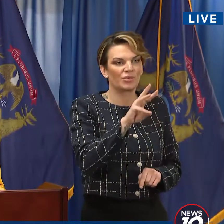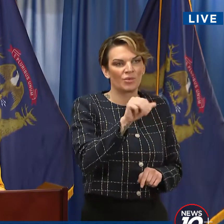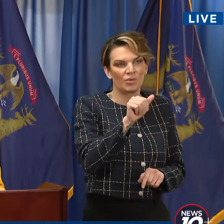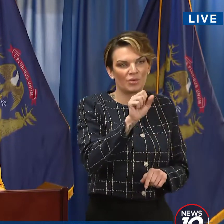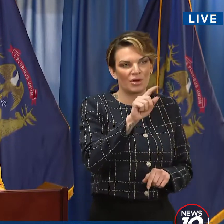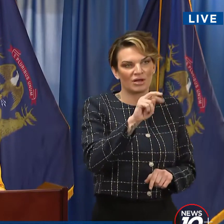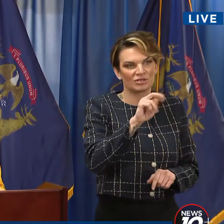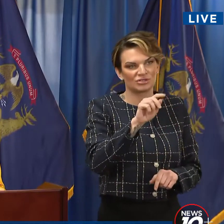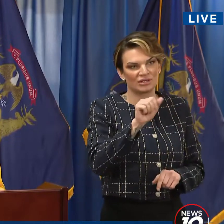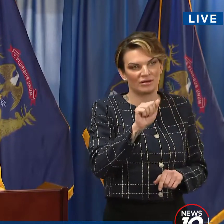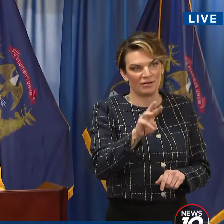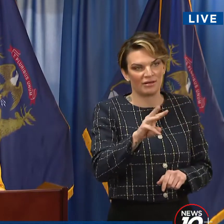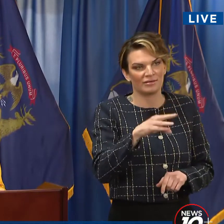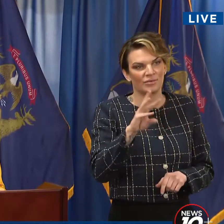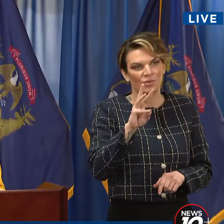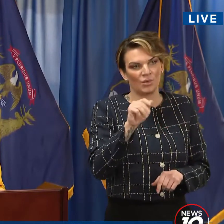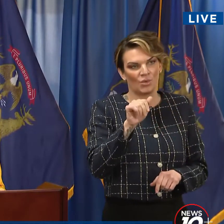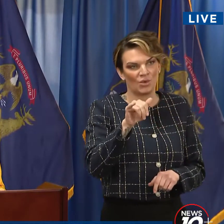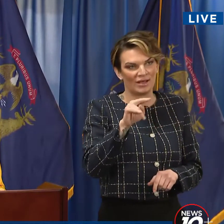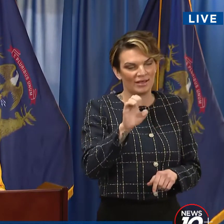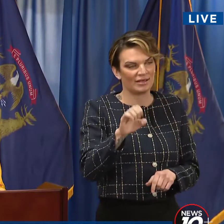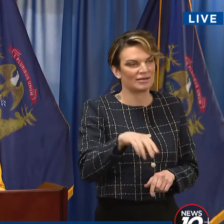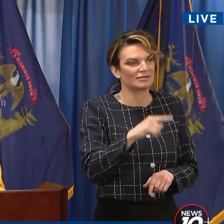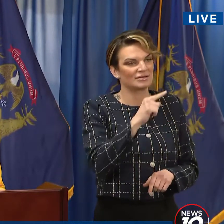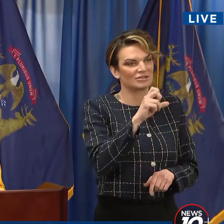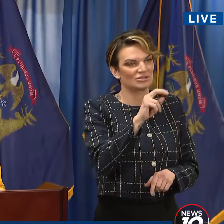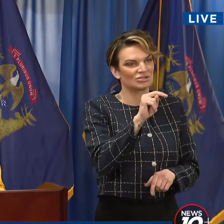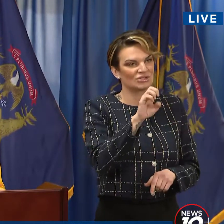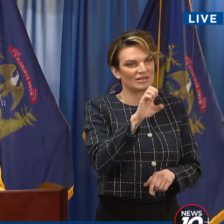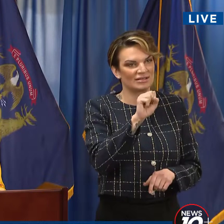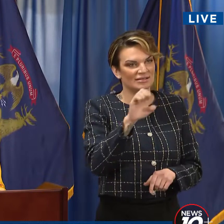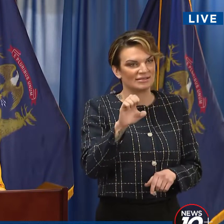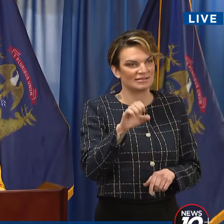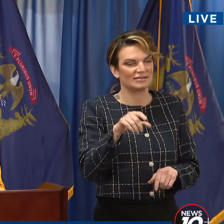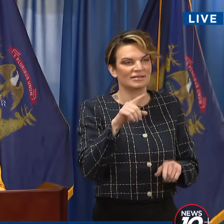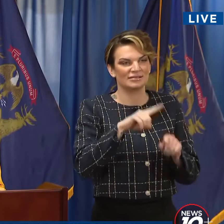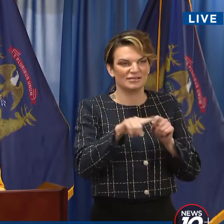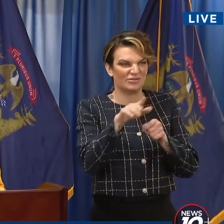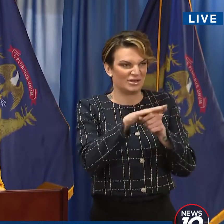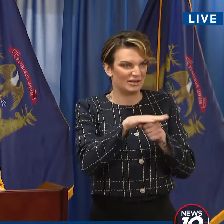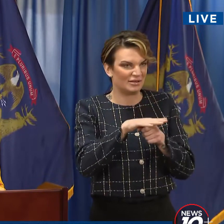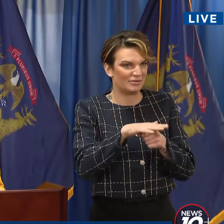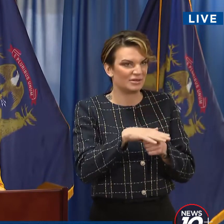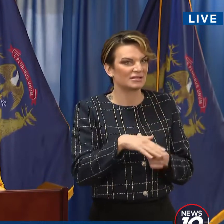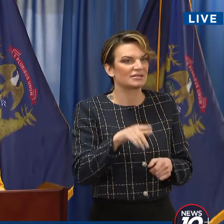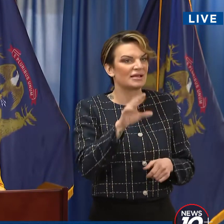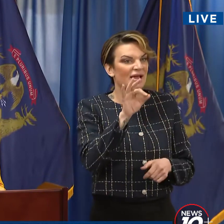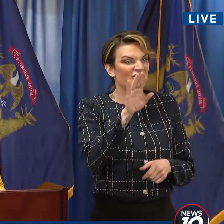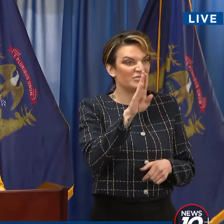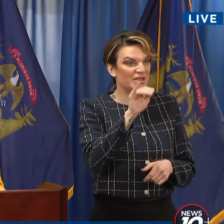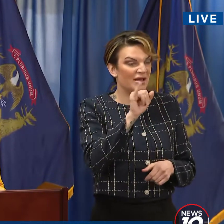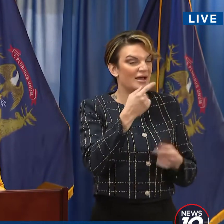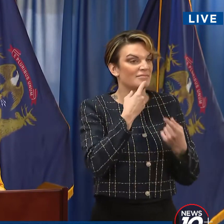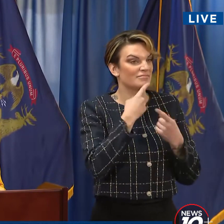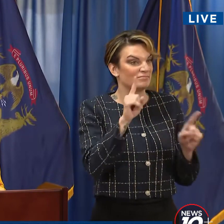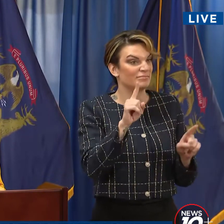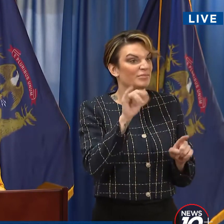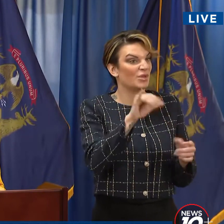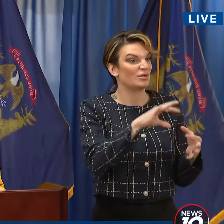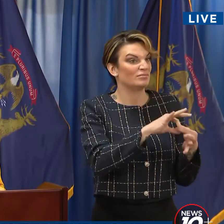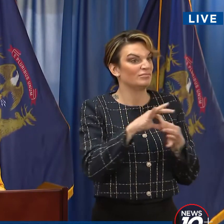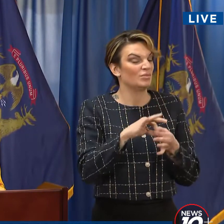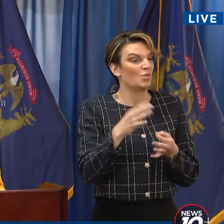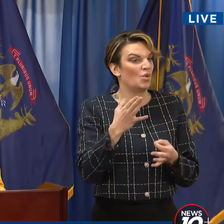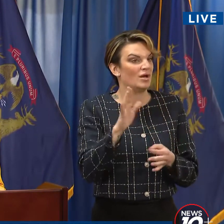Wayne, Genesee, and Saginaw counties. The FBI has issued statements officially confirming that those were tied to